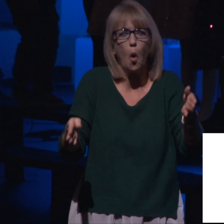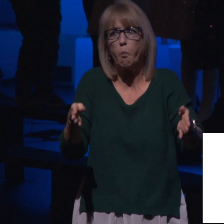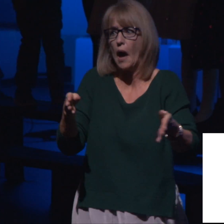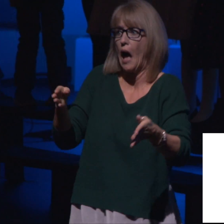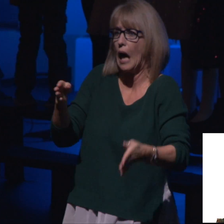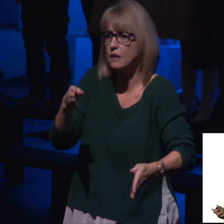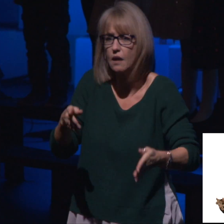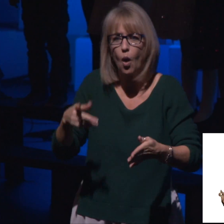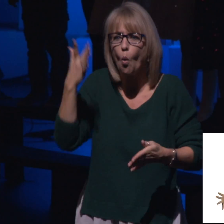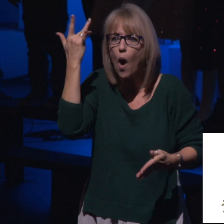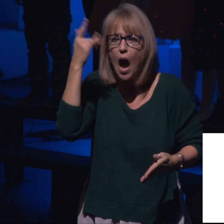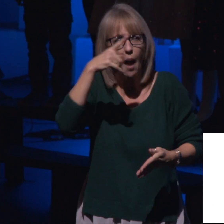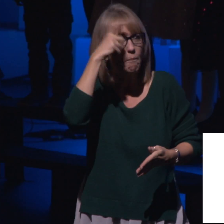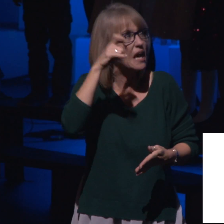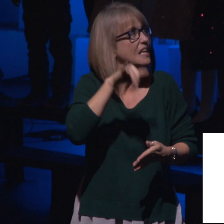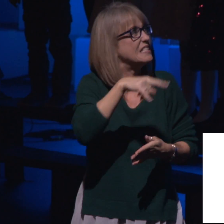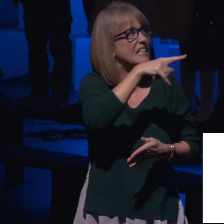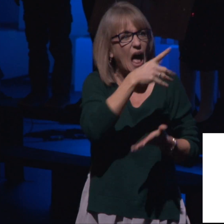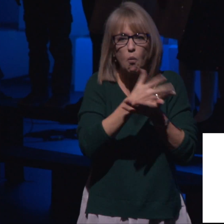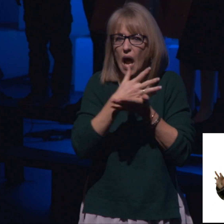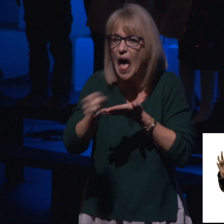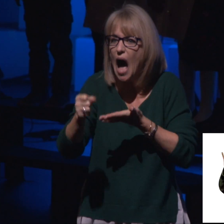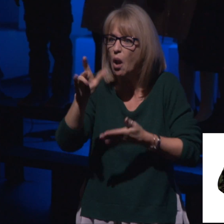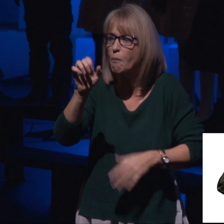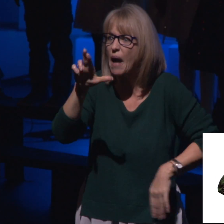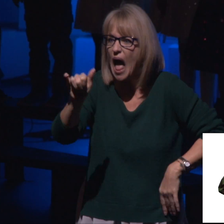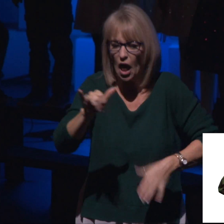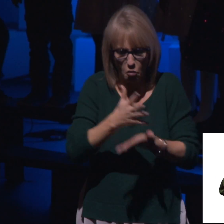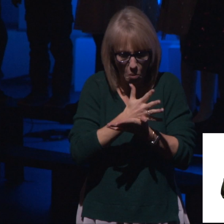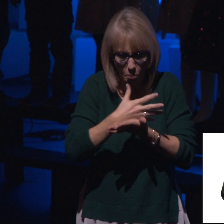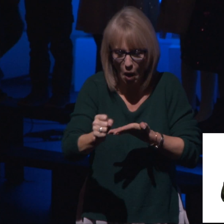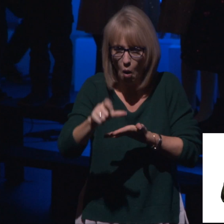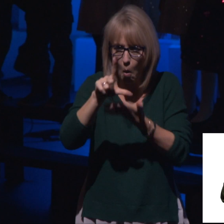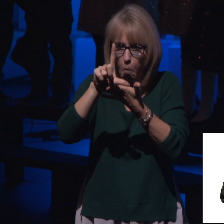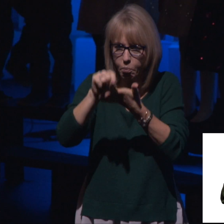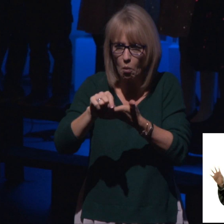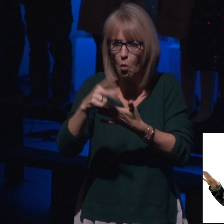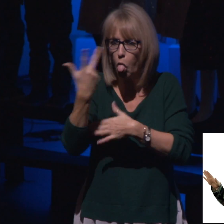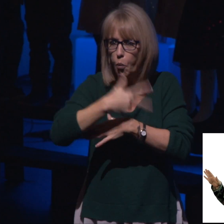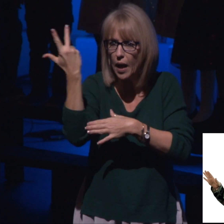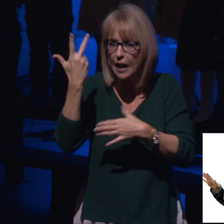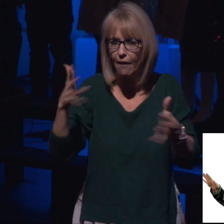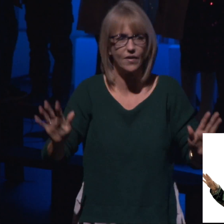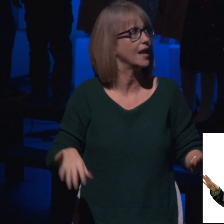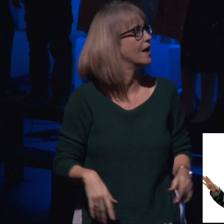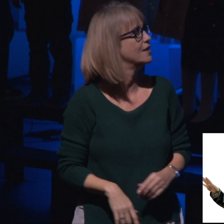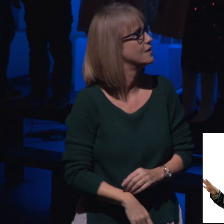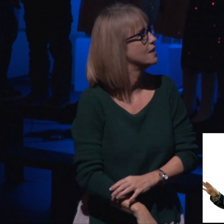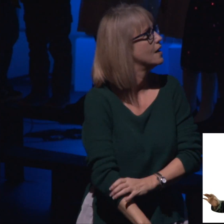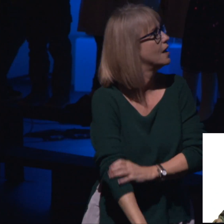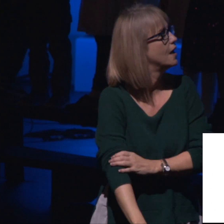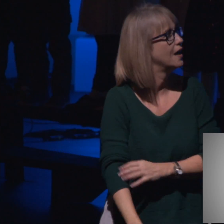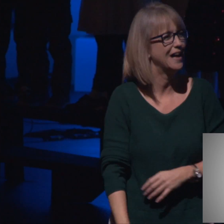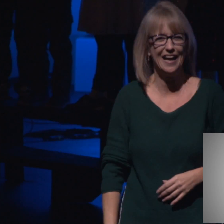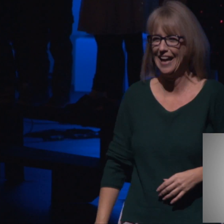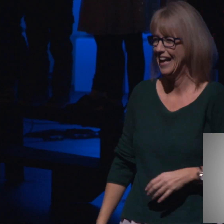because it runs out of battery like 3 days it's out of battery.